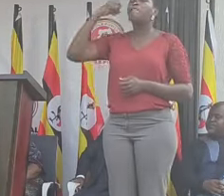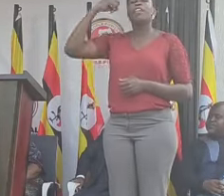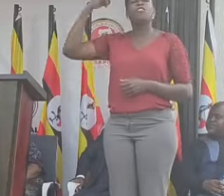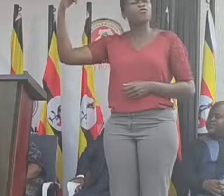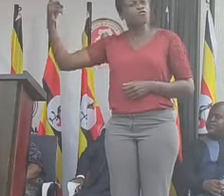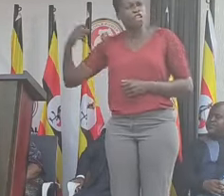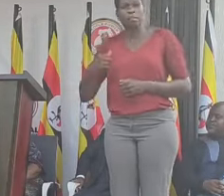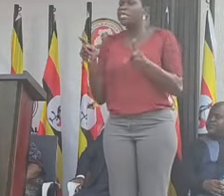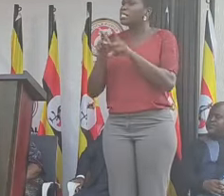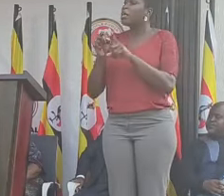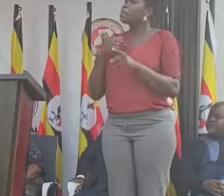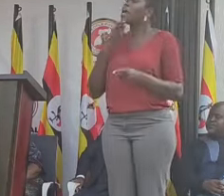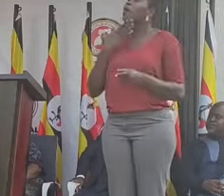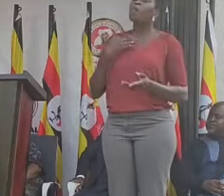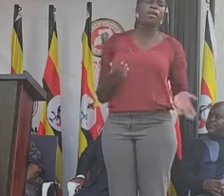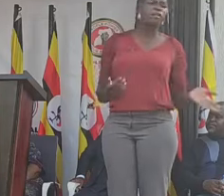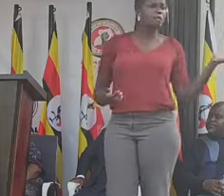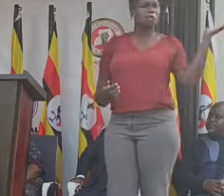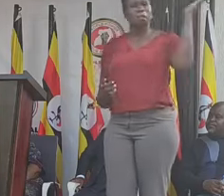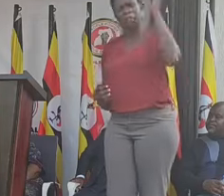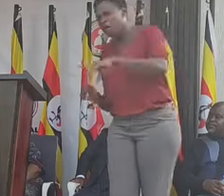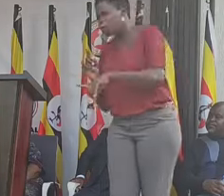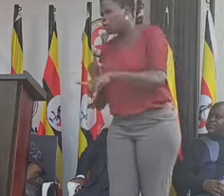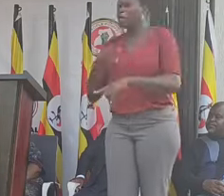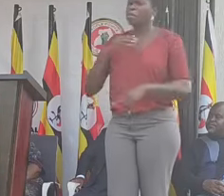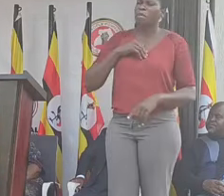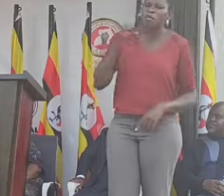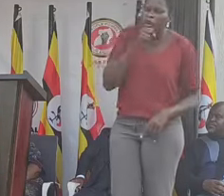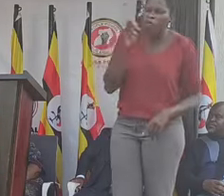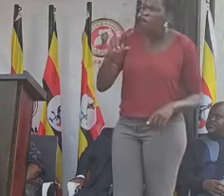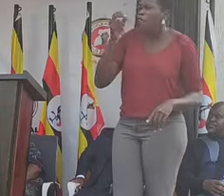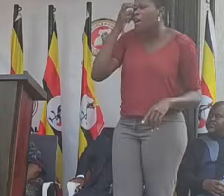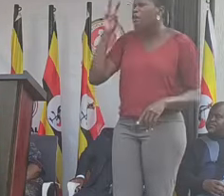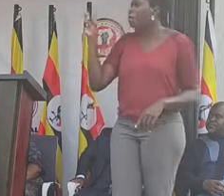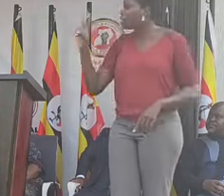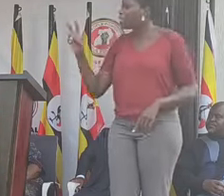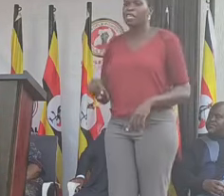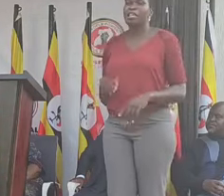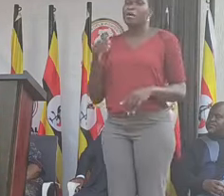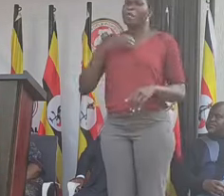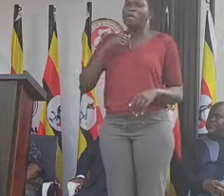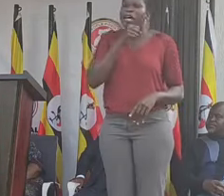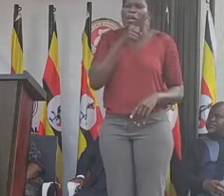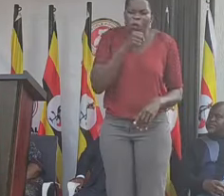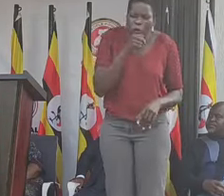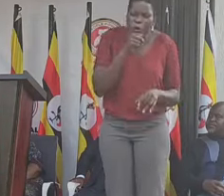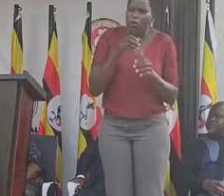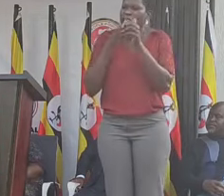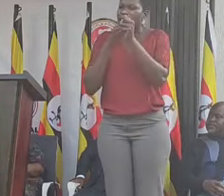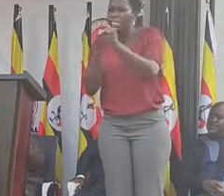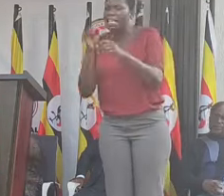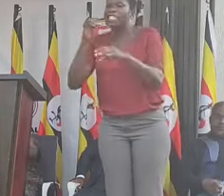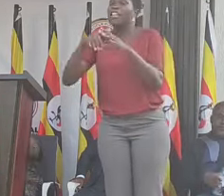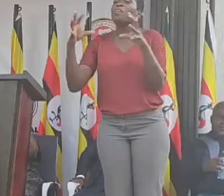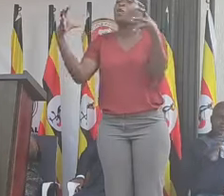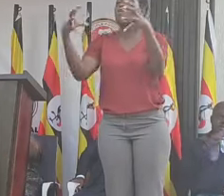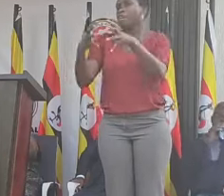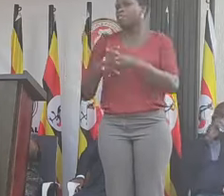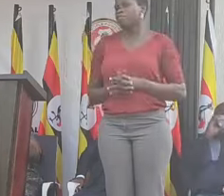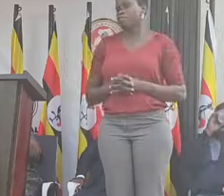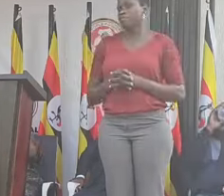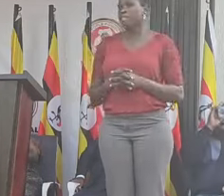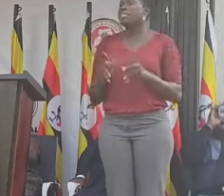nange ekomewo wano nga ninga Dr. Besigye nga nze omu ku bakadde b'ekibiina nga mukyaliwo ng'abamu ku mmwe